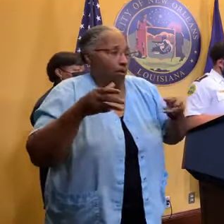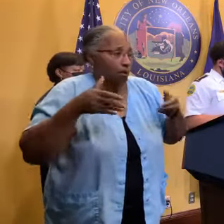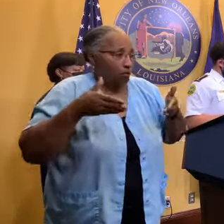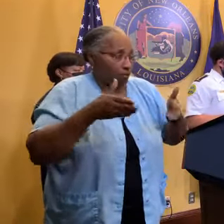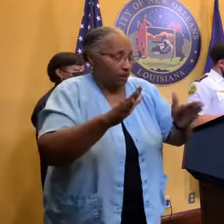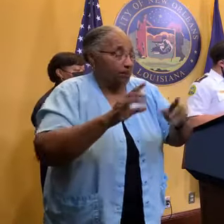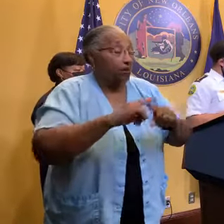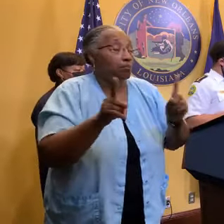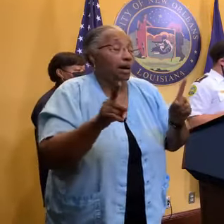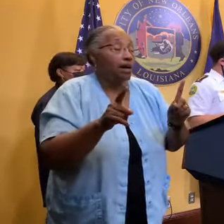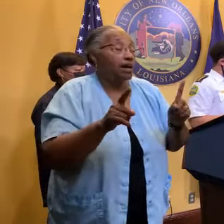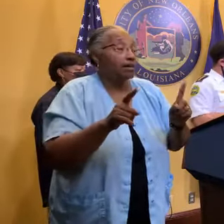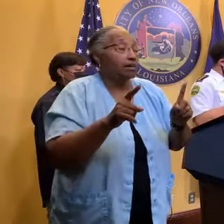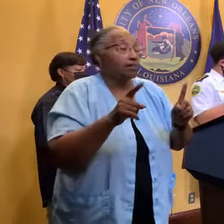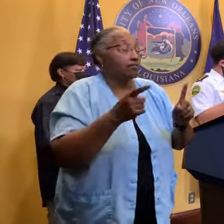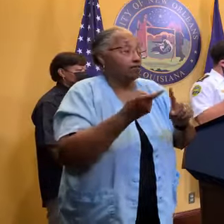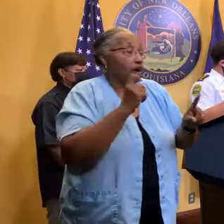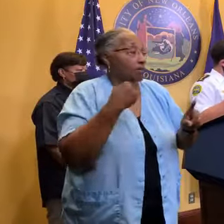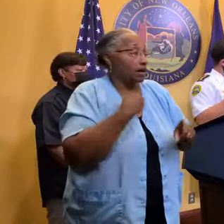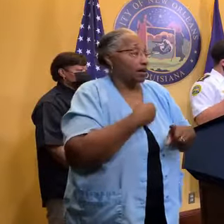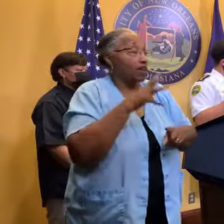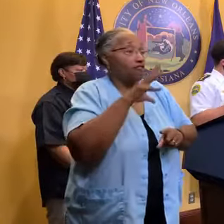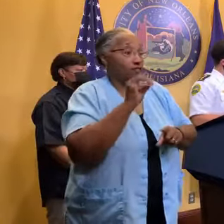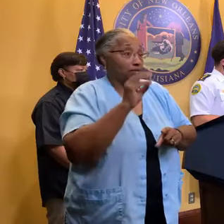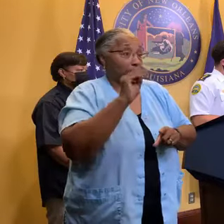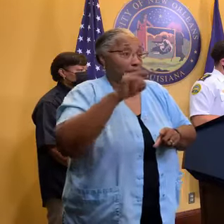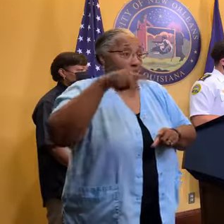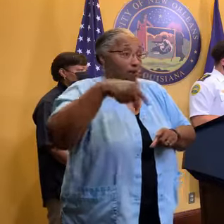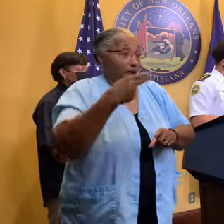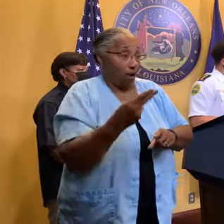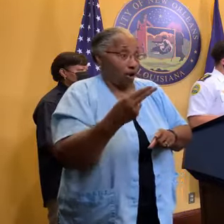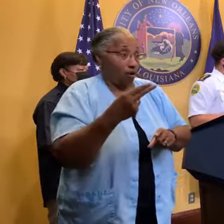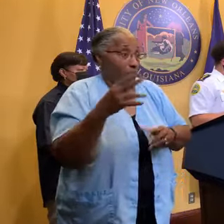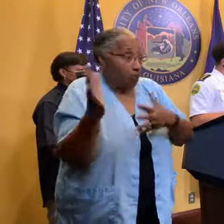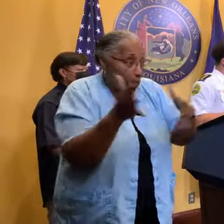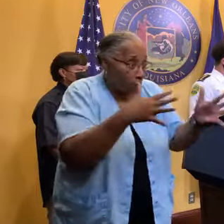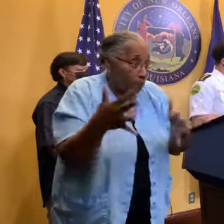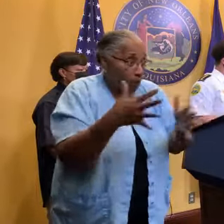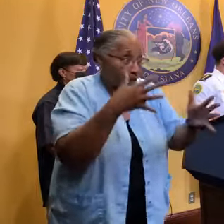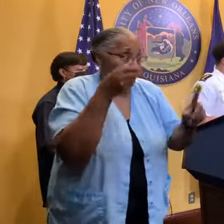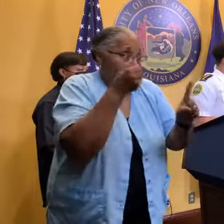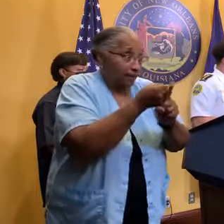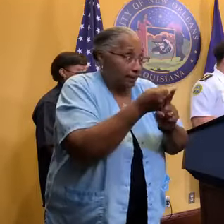the message from a public safety perspective is once 50 miles an hour sustained winds come, it